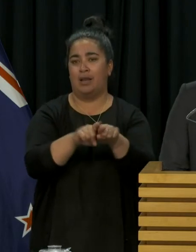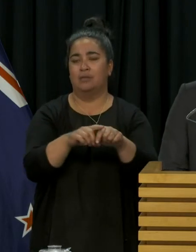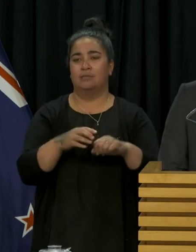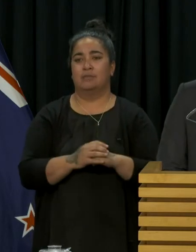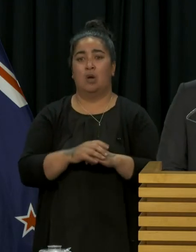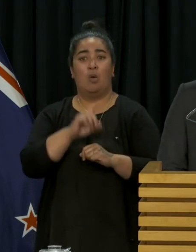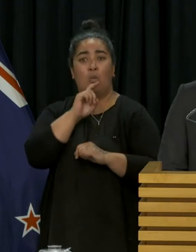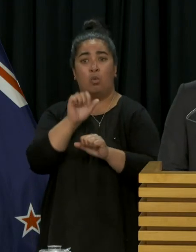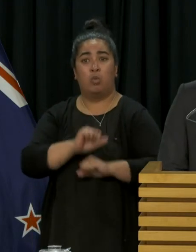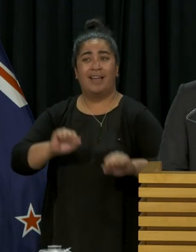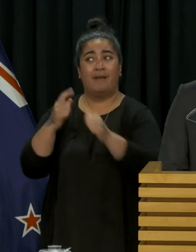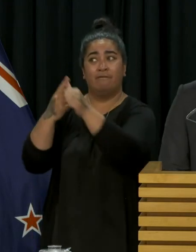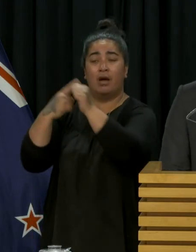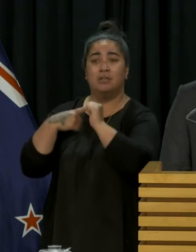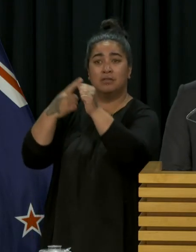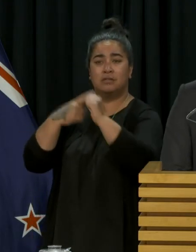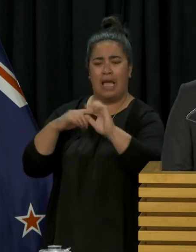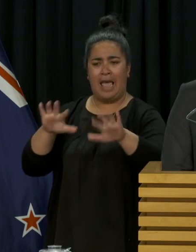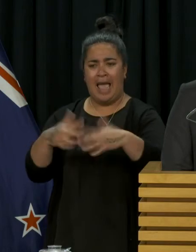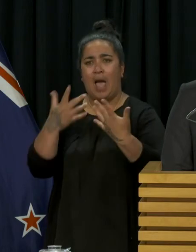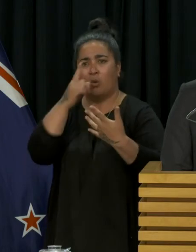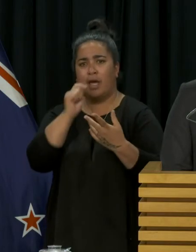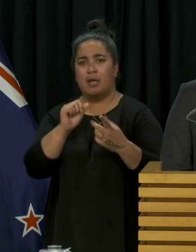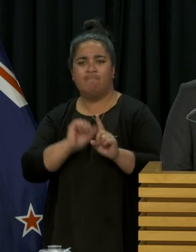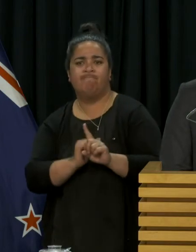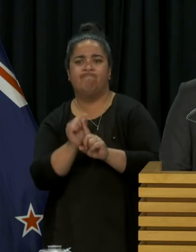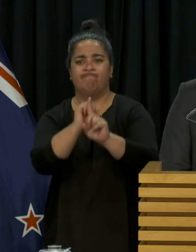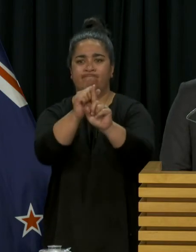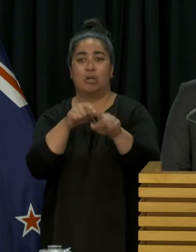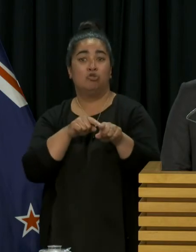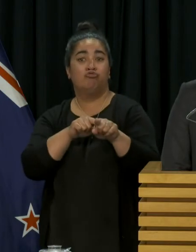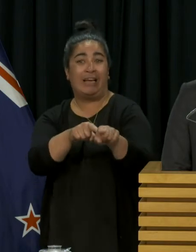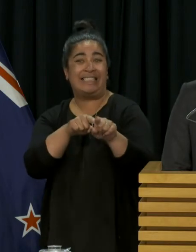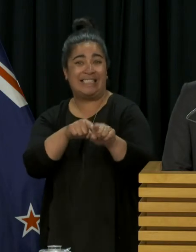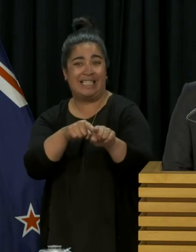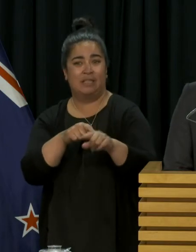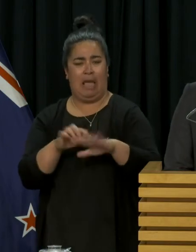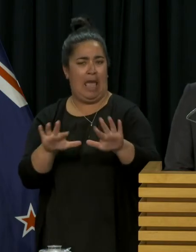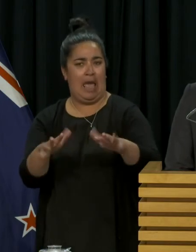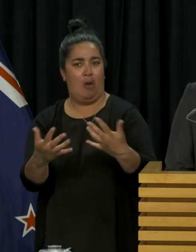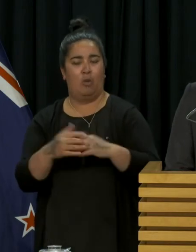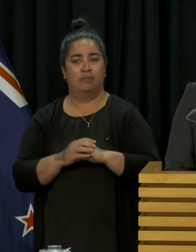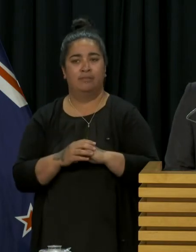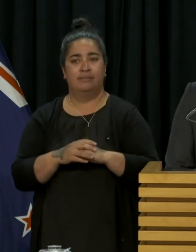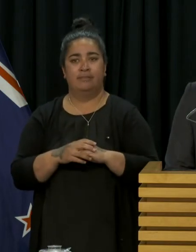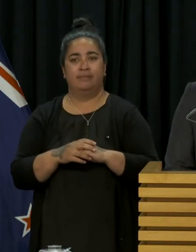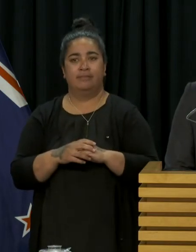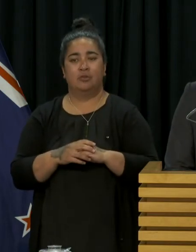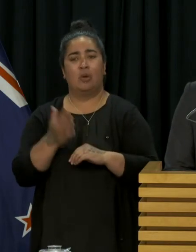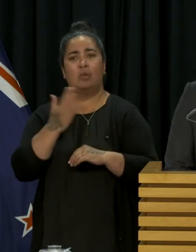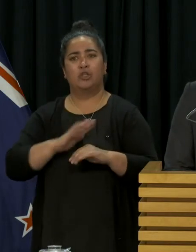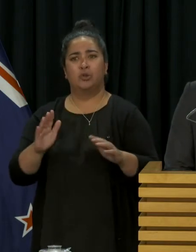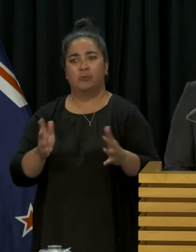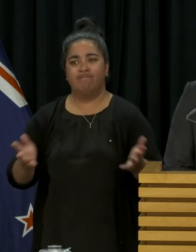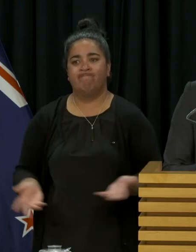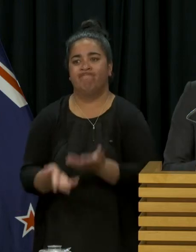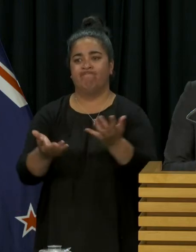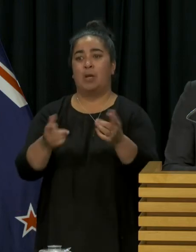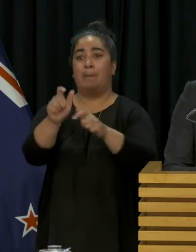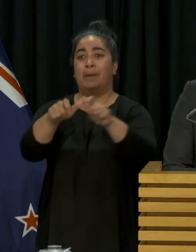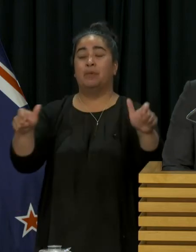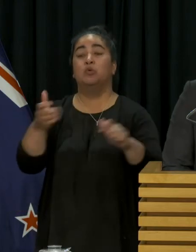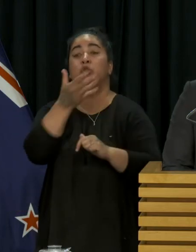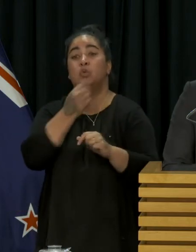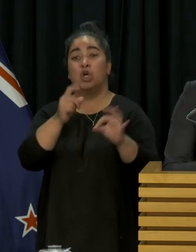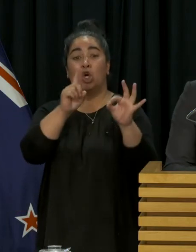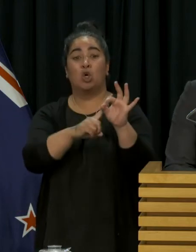how we can further enhance our contact tracing measures. So we're going to be looking particularly at encouraging greater use of the QR